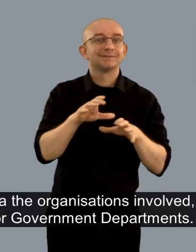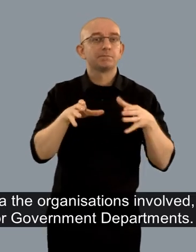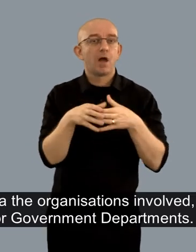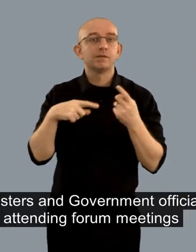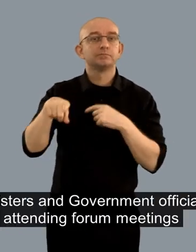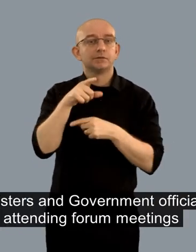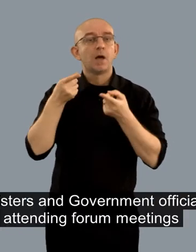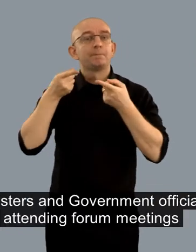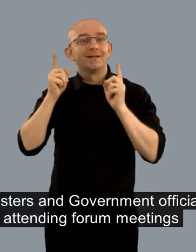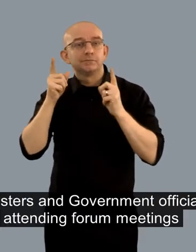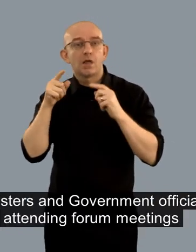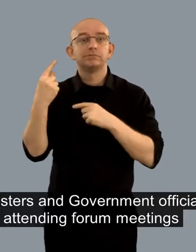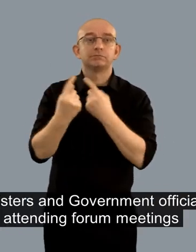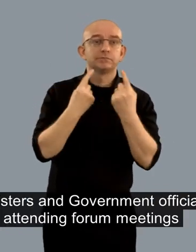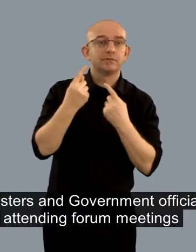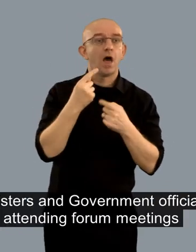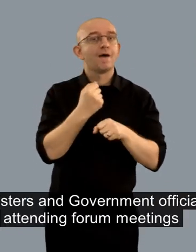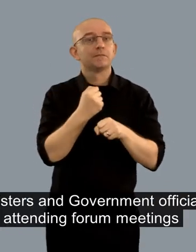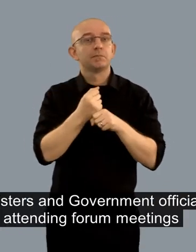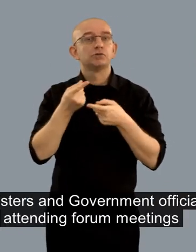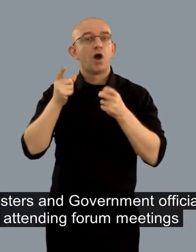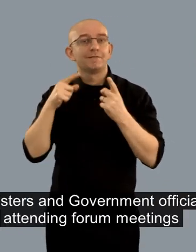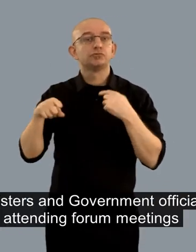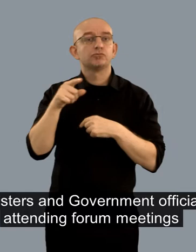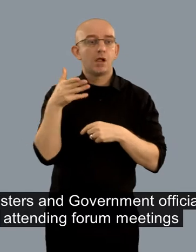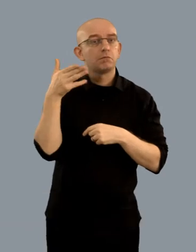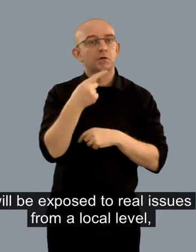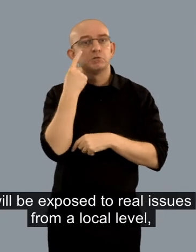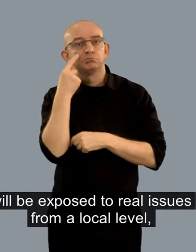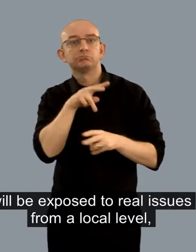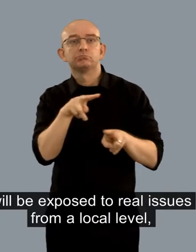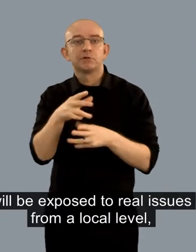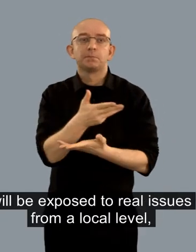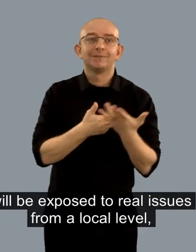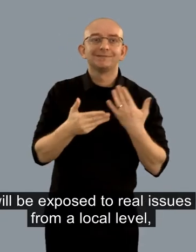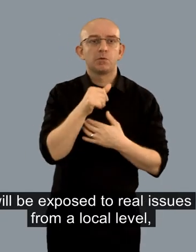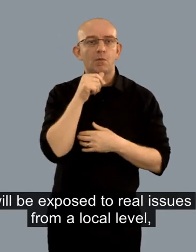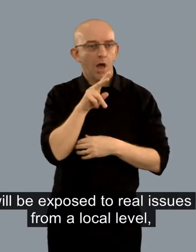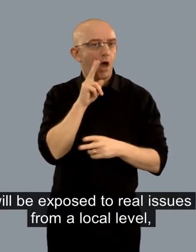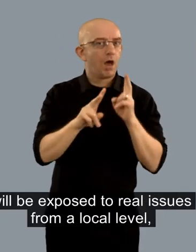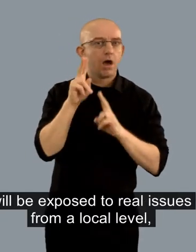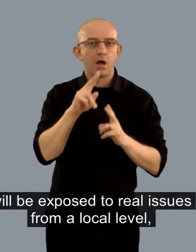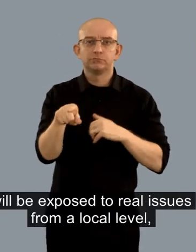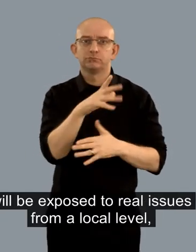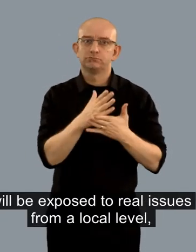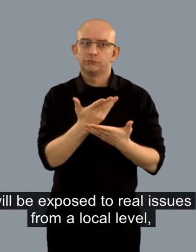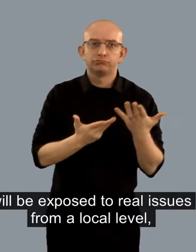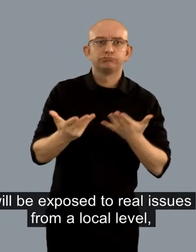Ministers and government officials attending forum meetings will be exposed to real issues from a